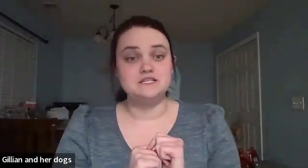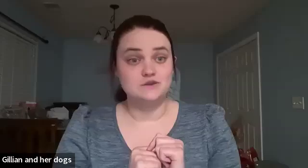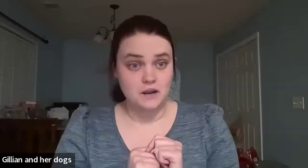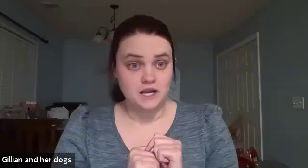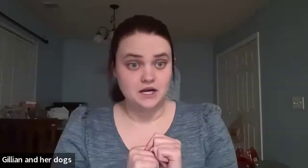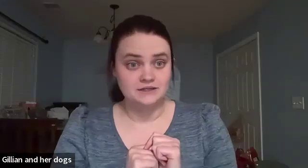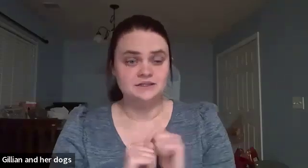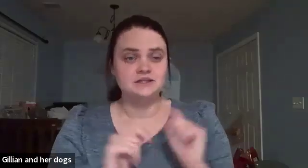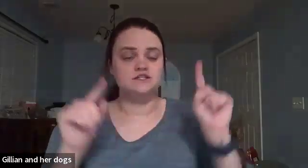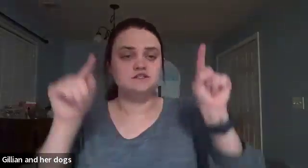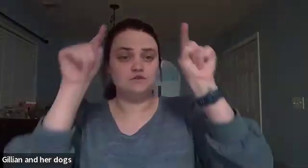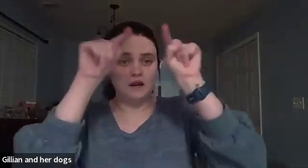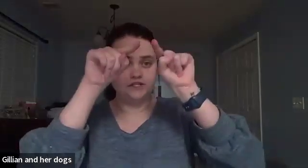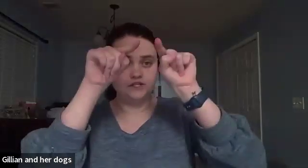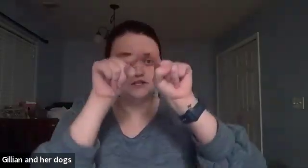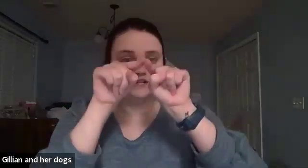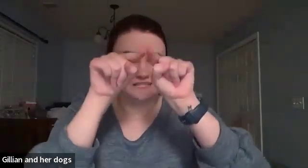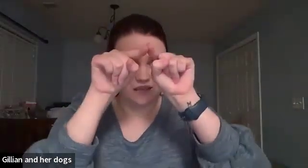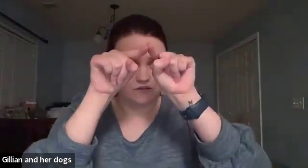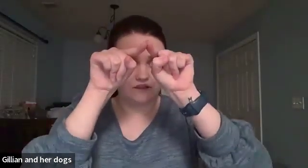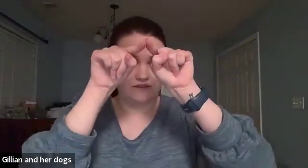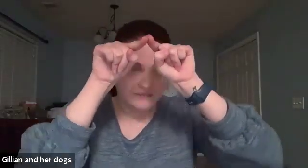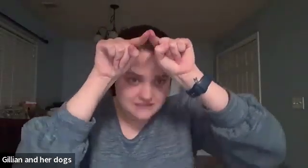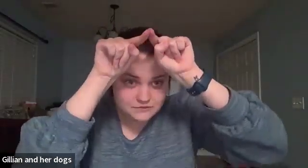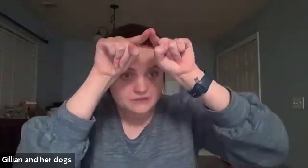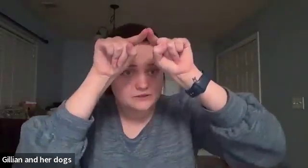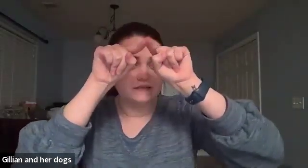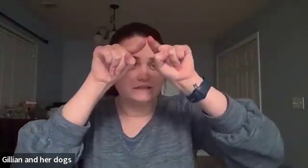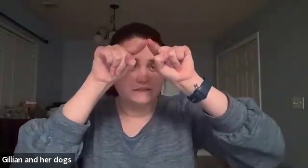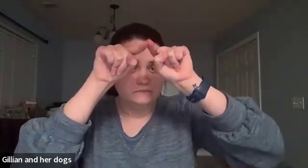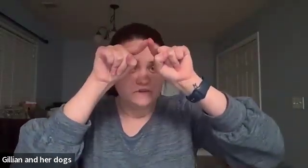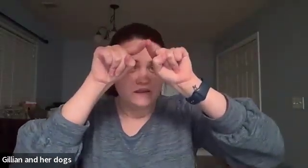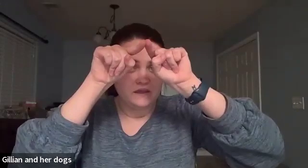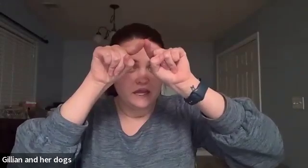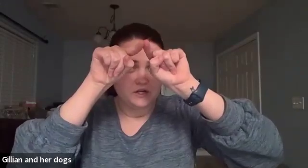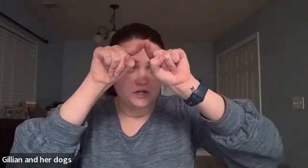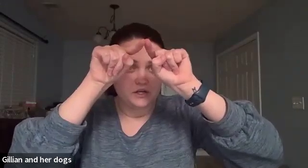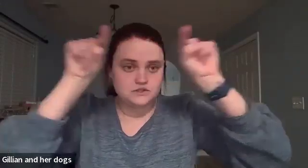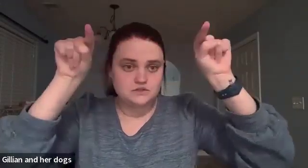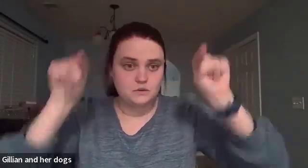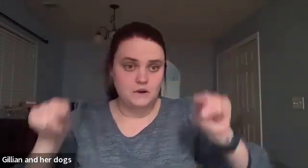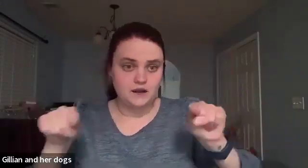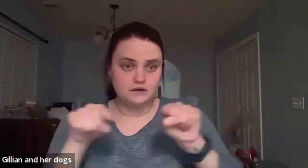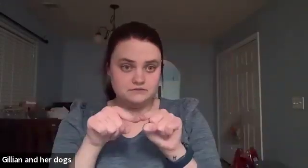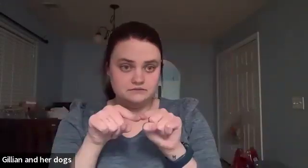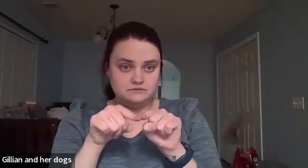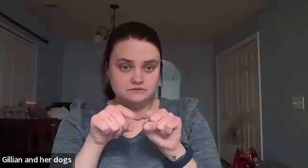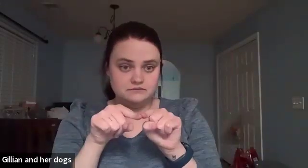be square. Squares, you're going to start together like this. I'm turning so I can see. And you're going to go square.